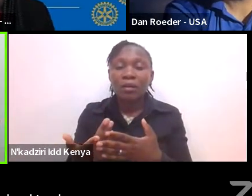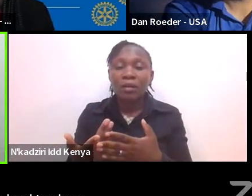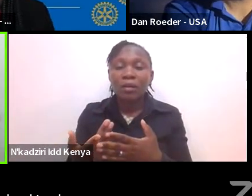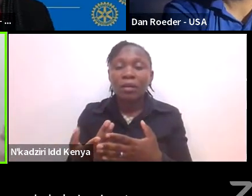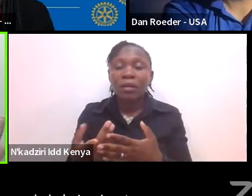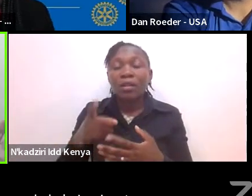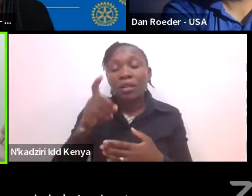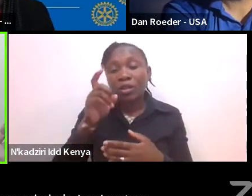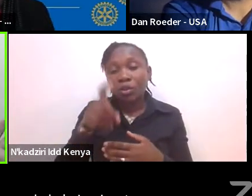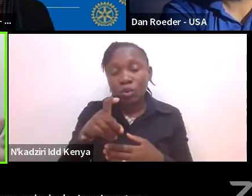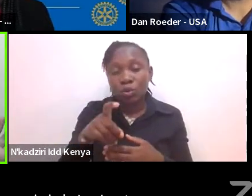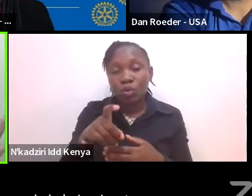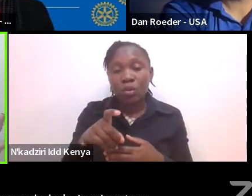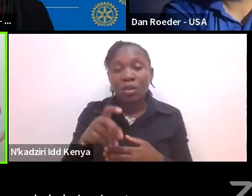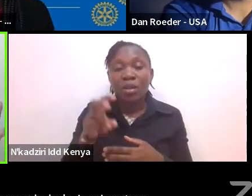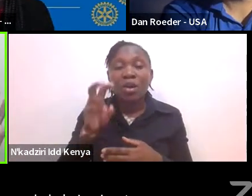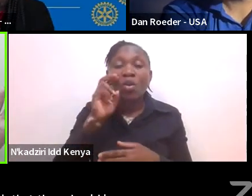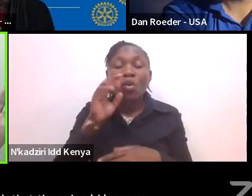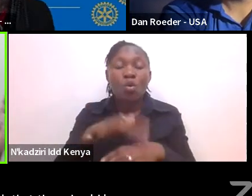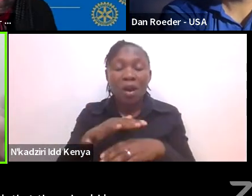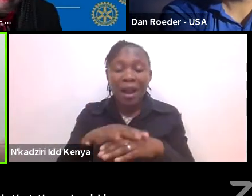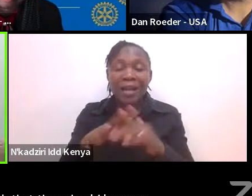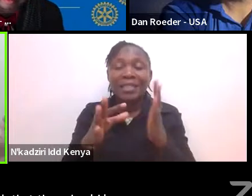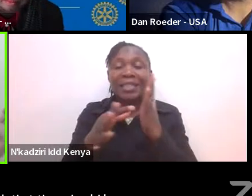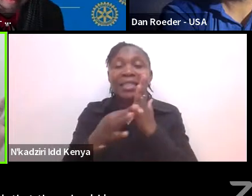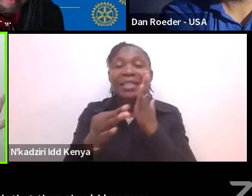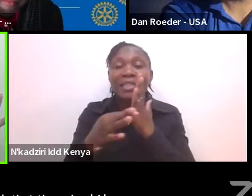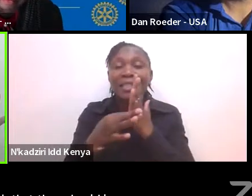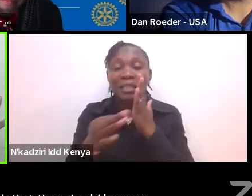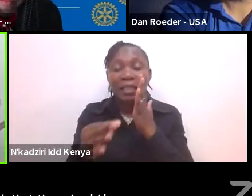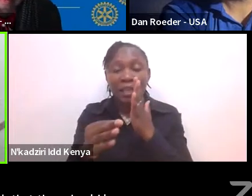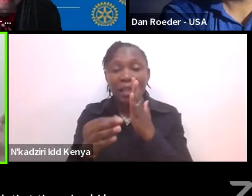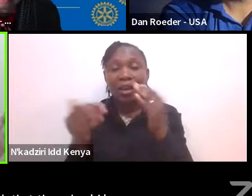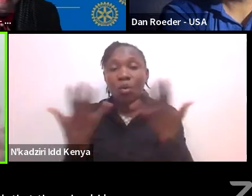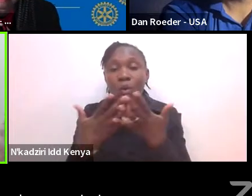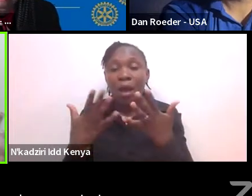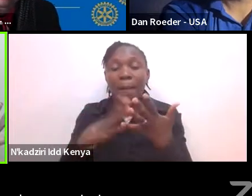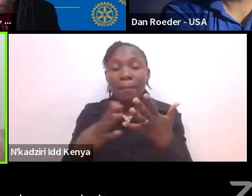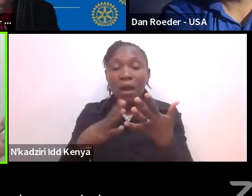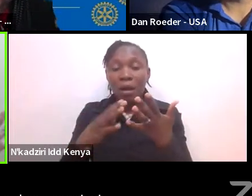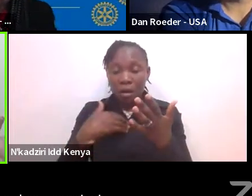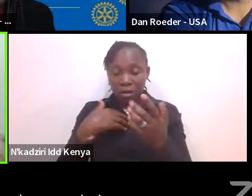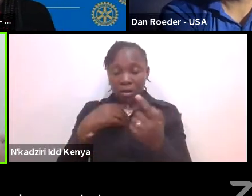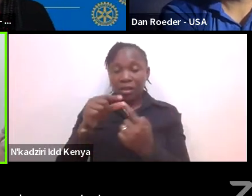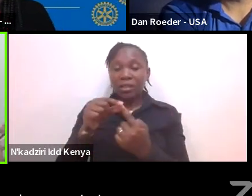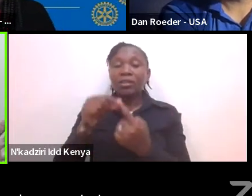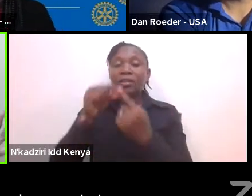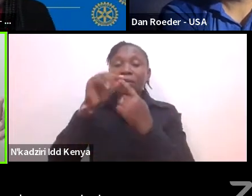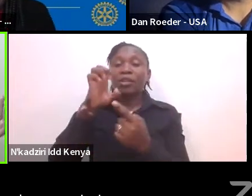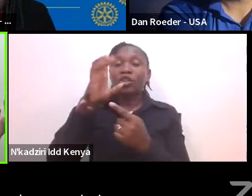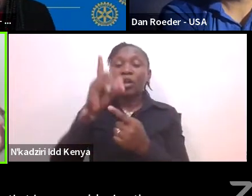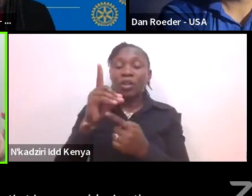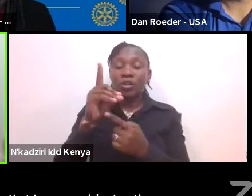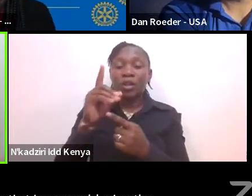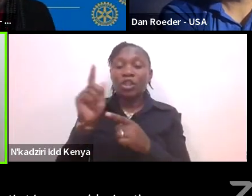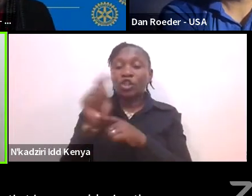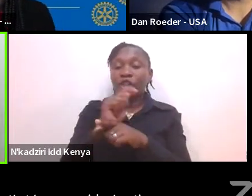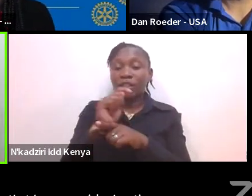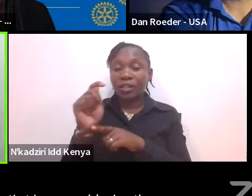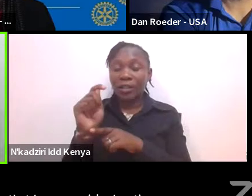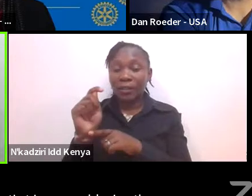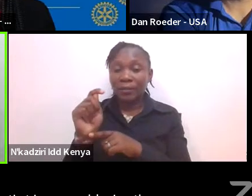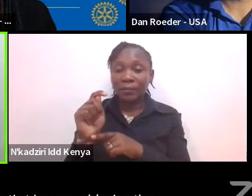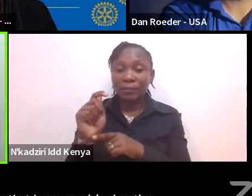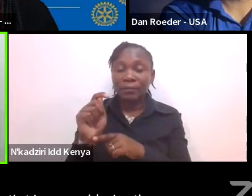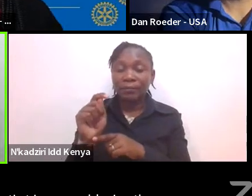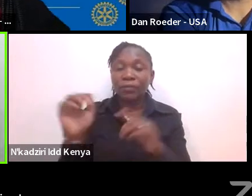leverage the skill set that somebody that has a special education training has.